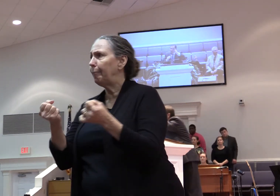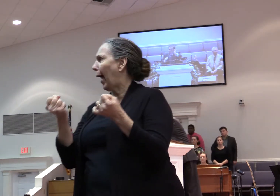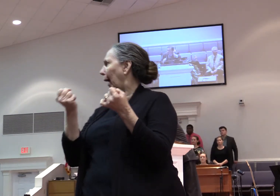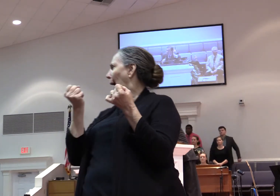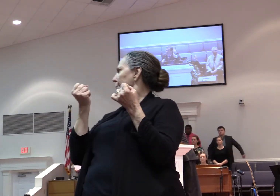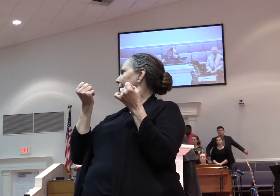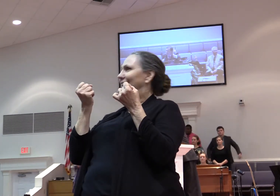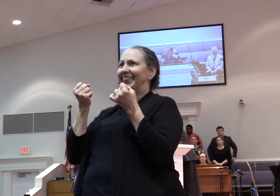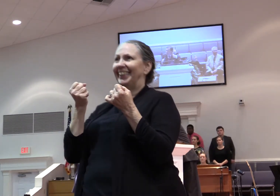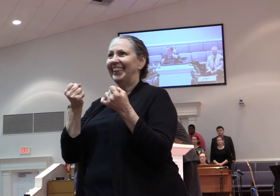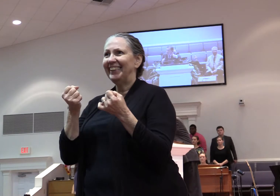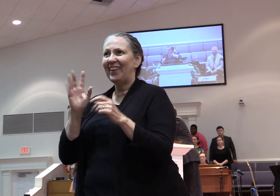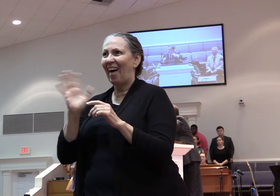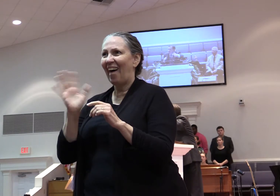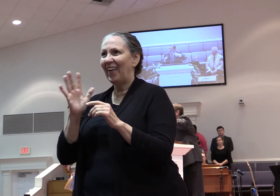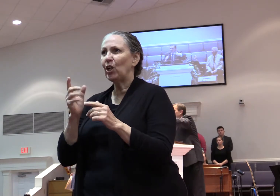you're going.